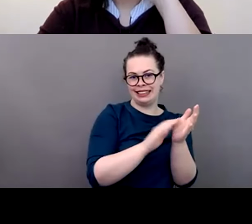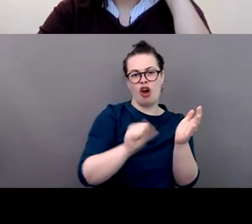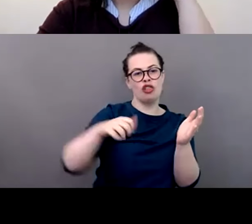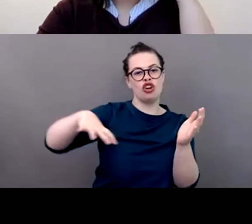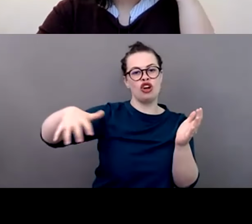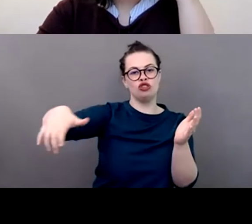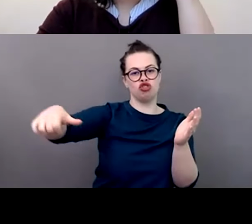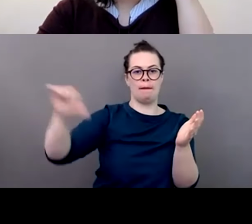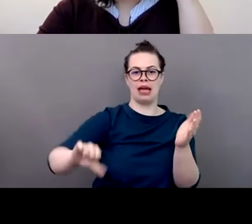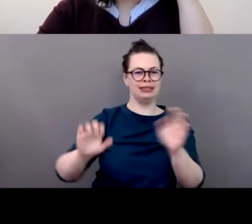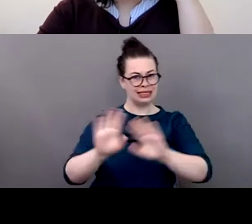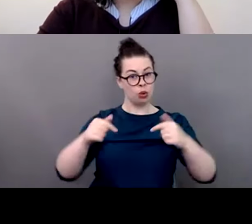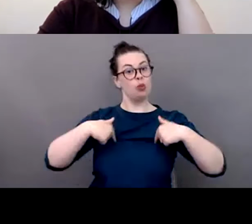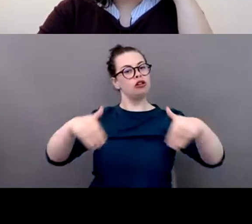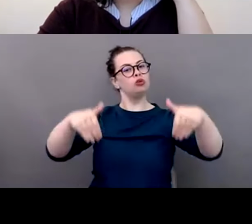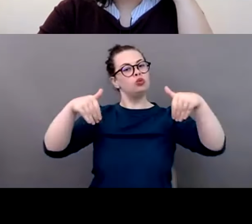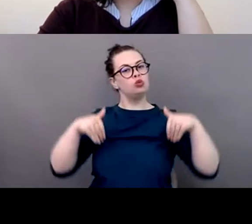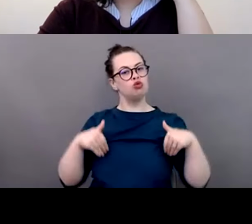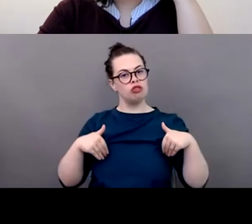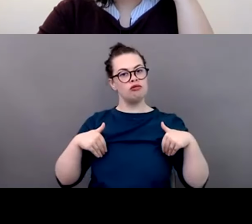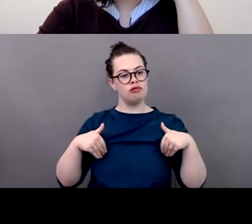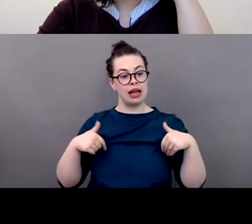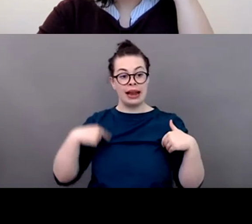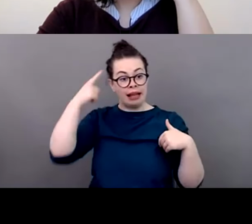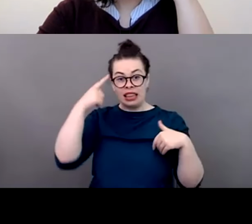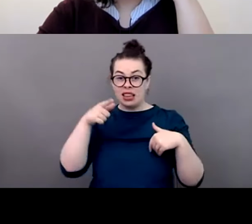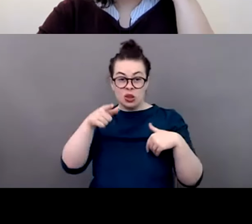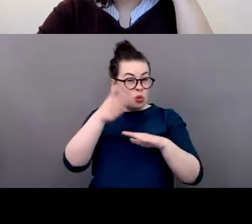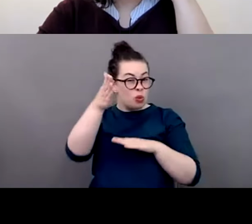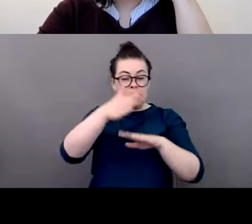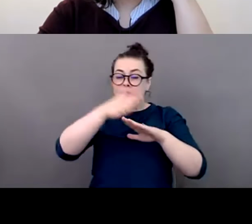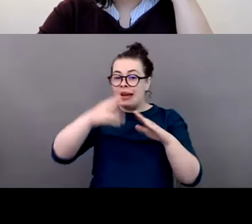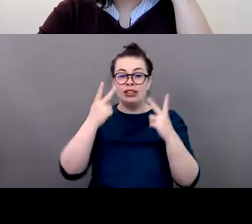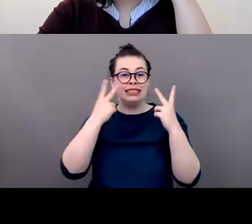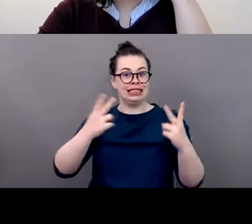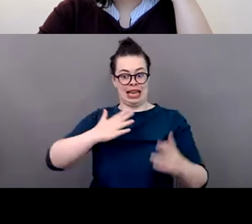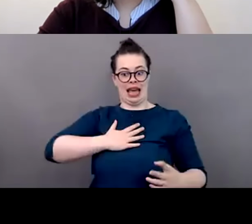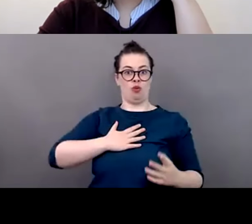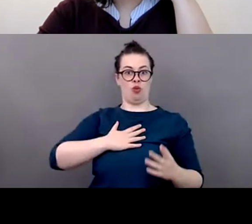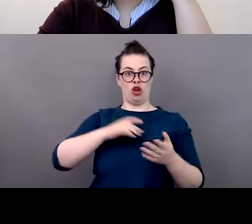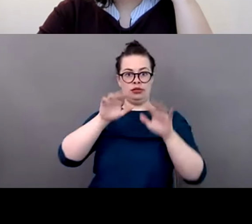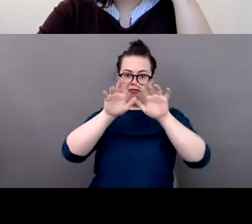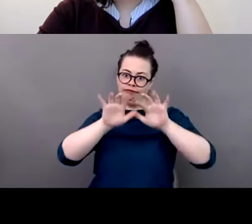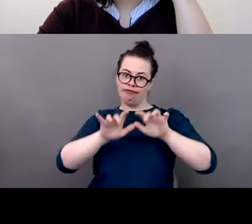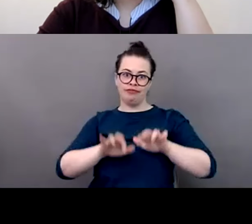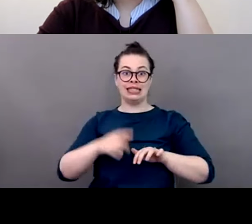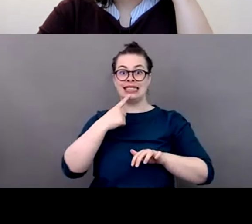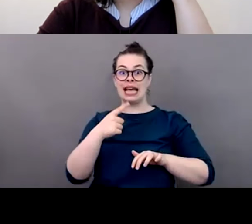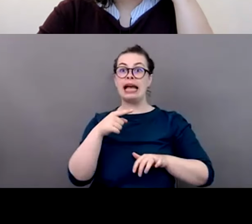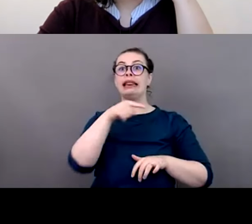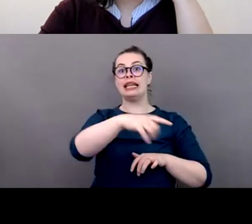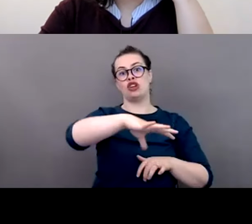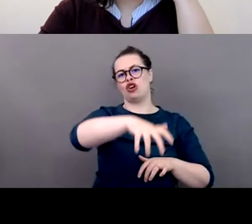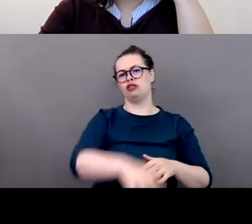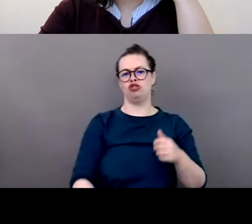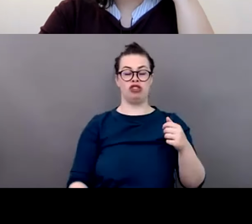any document, I think, of the CRPD committee which says the country X is doing so